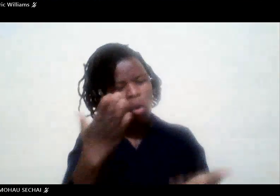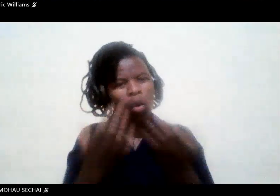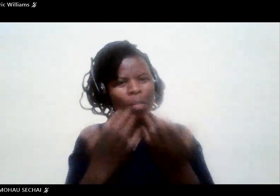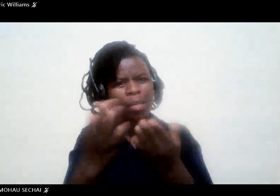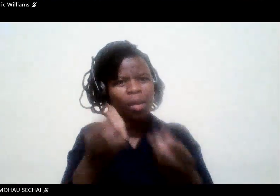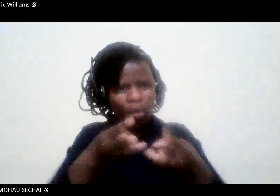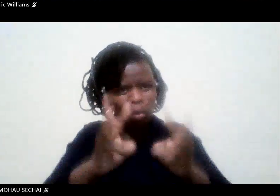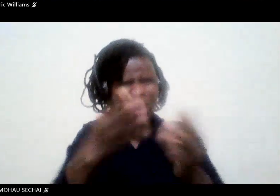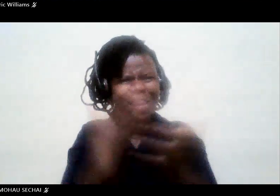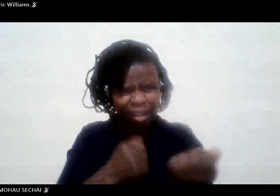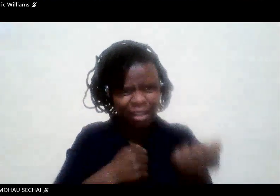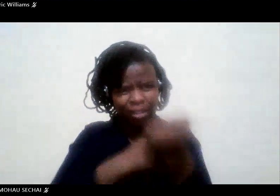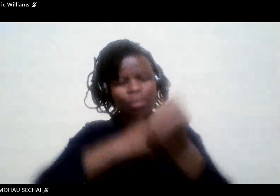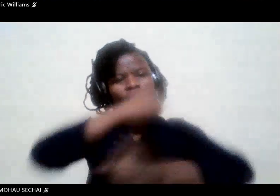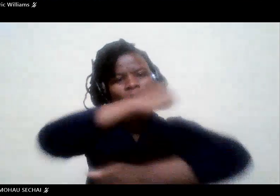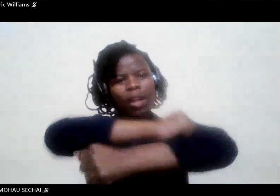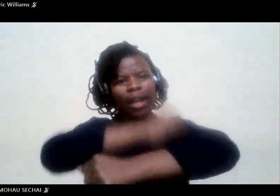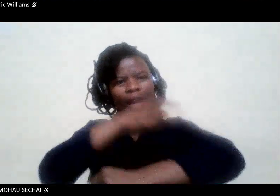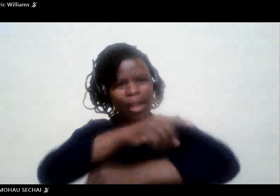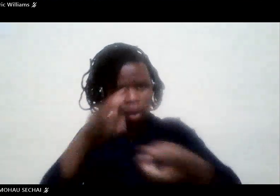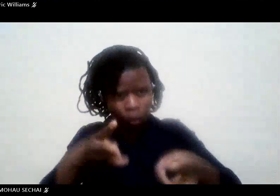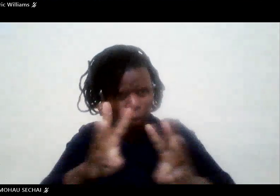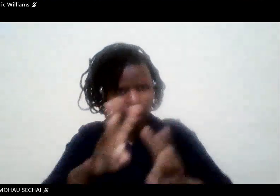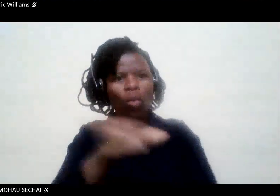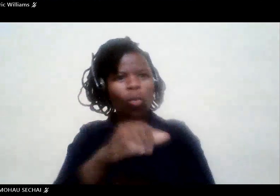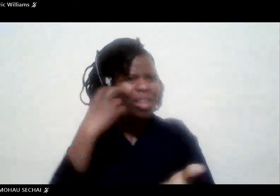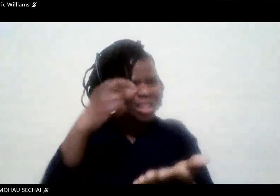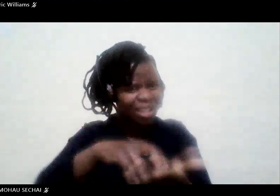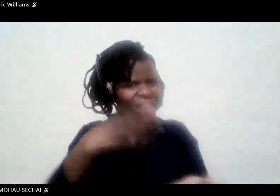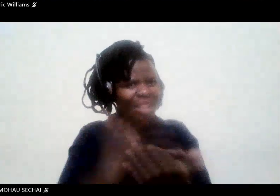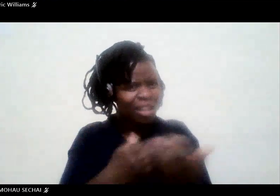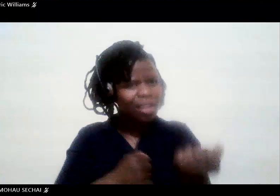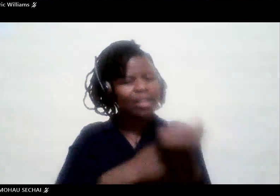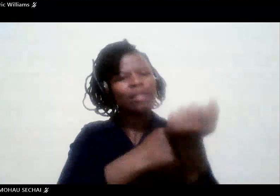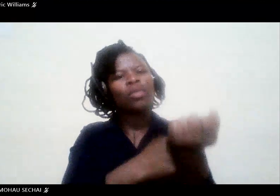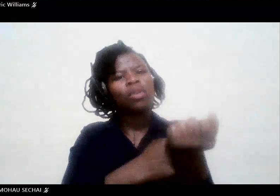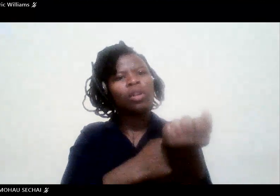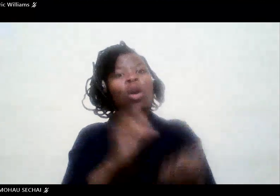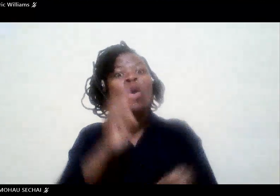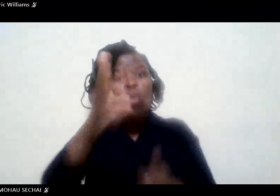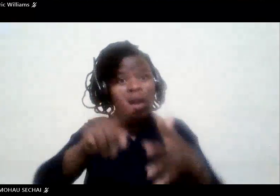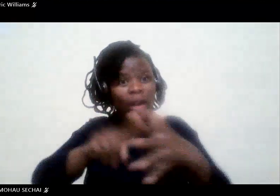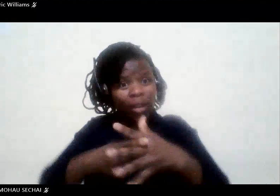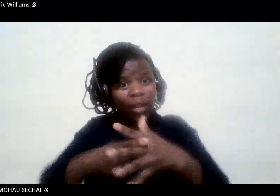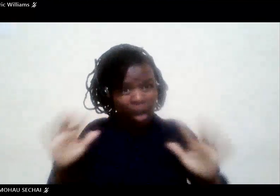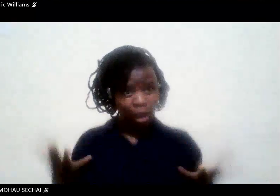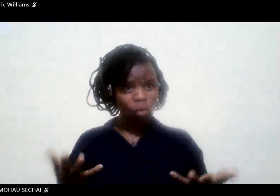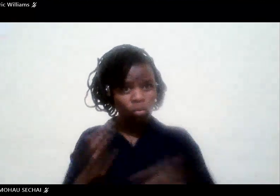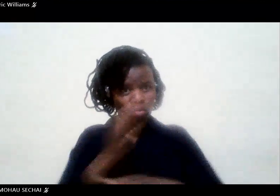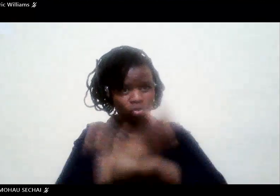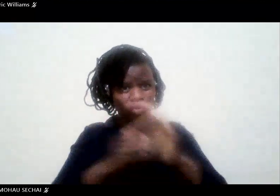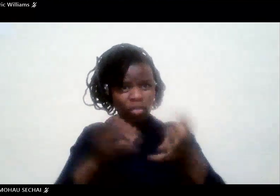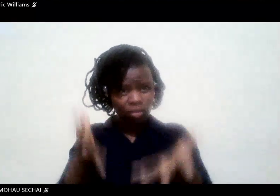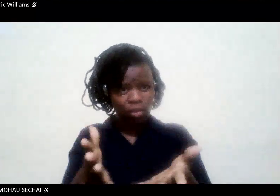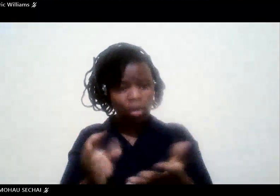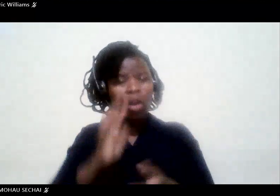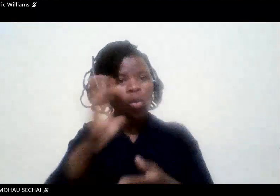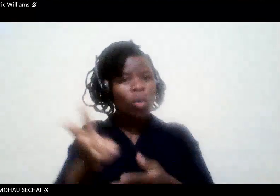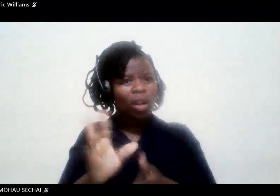this learner the way that they require to be supported, how would you respond in such situation? Would you reject the